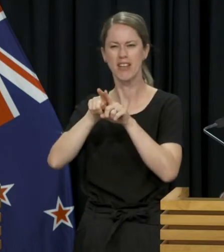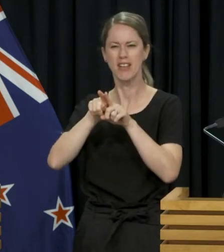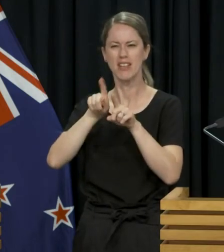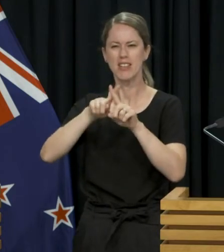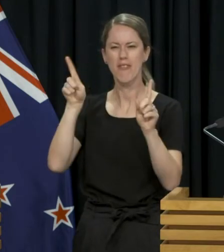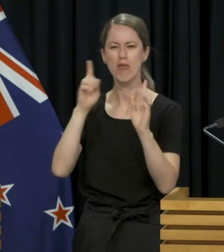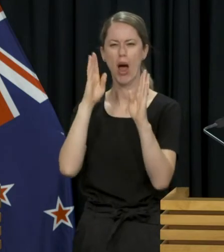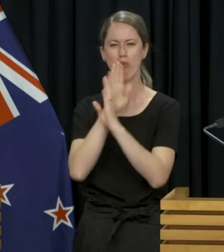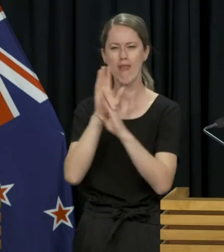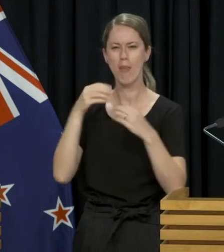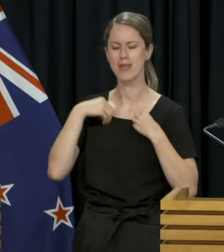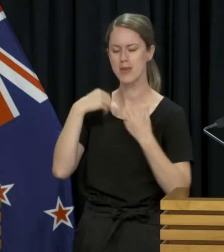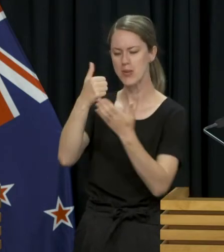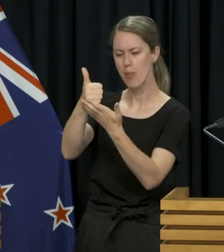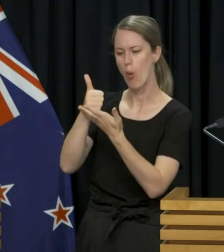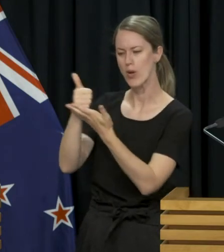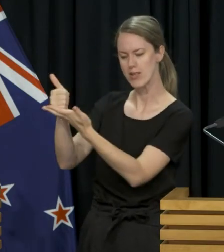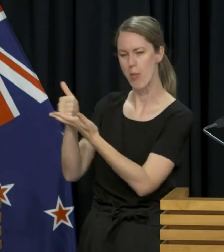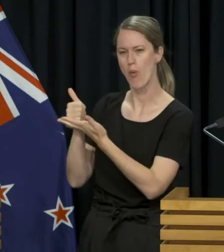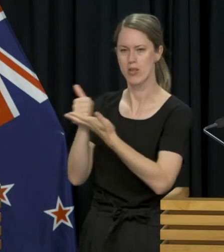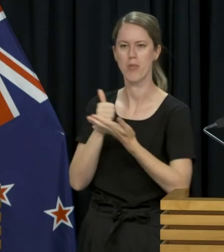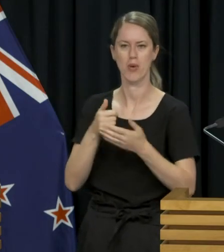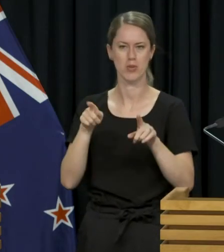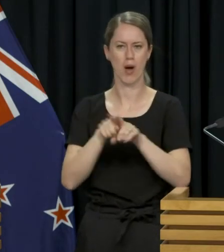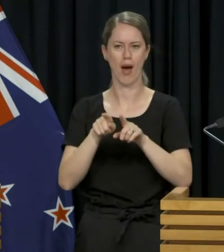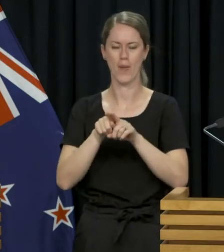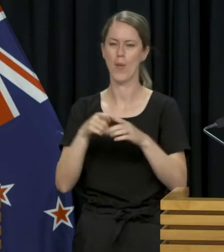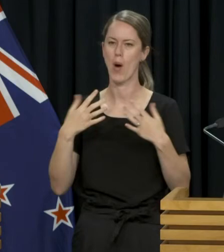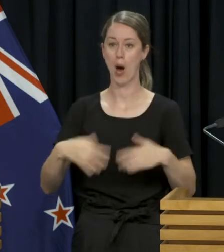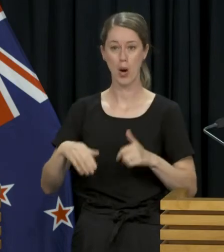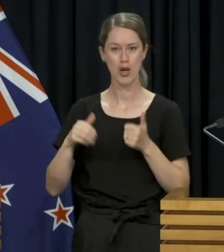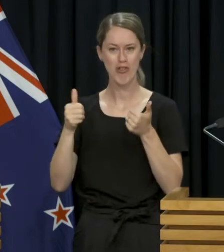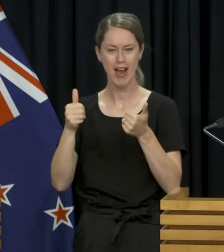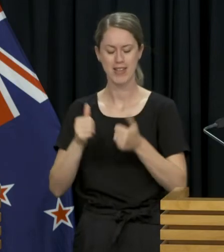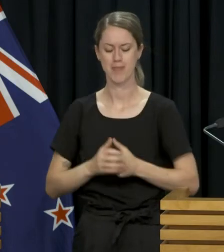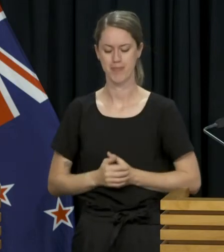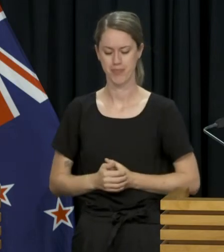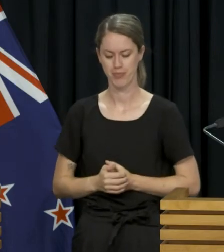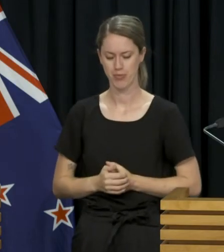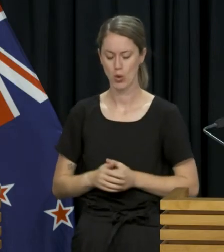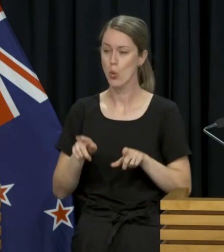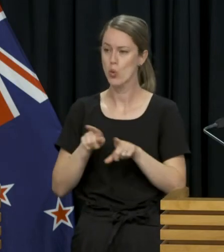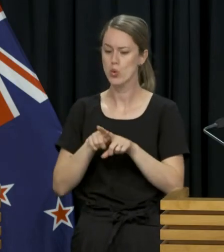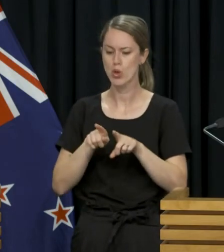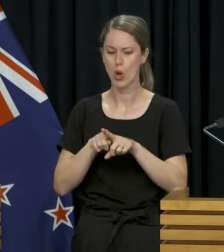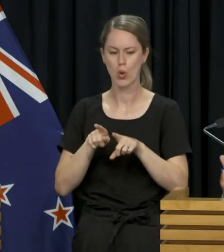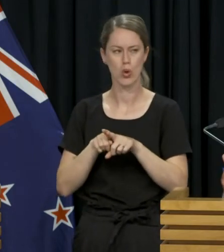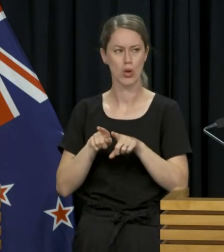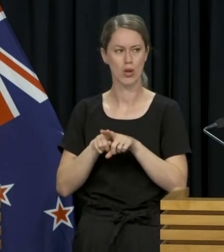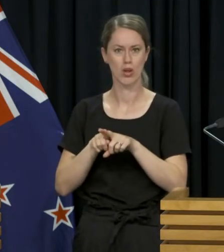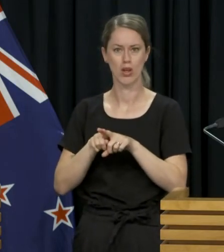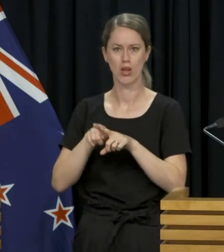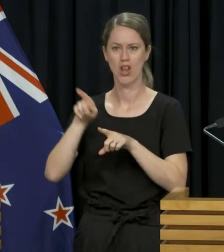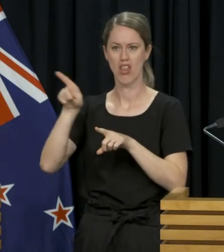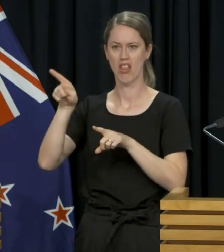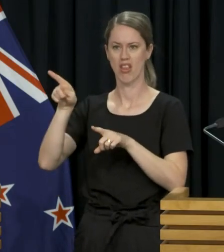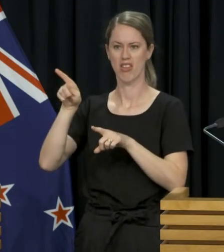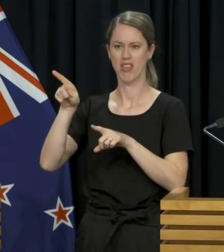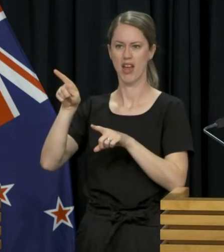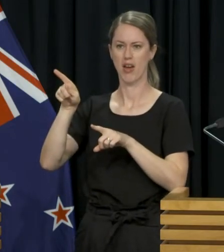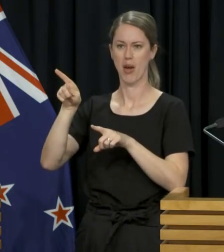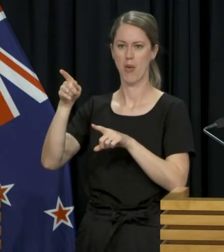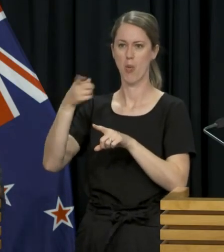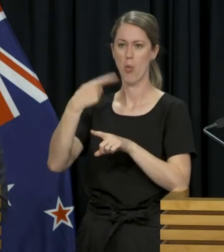so act as a sort of a conduit into other expertise. So it's been great. And I might also point out that this has been done pro bono as part